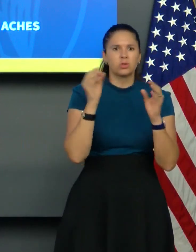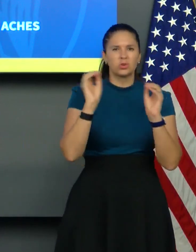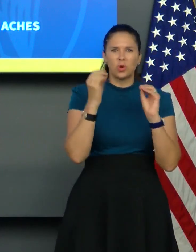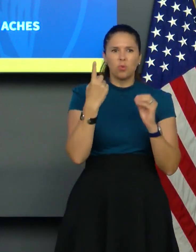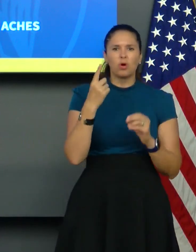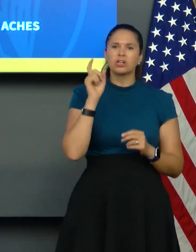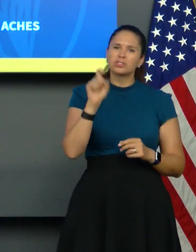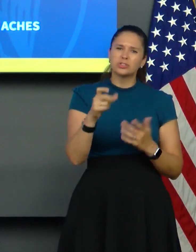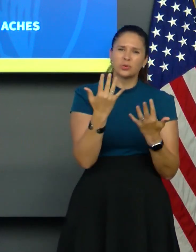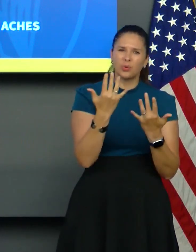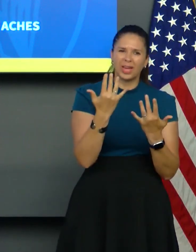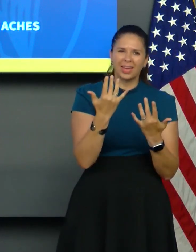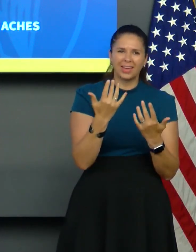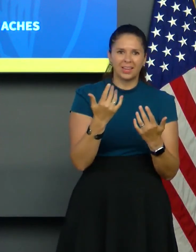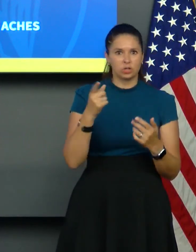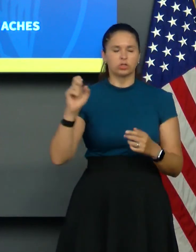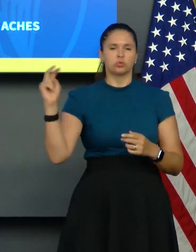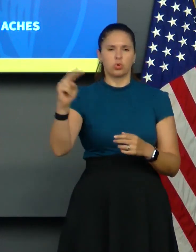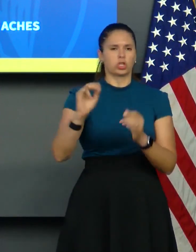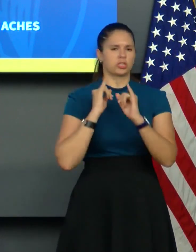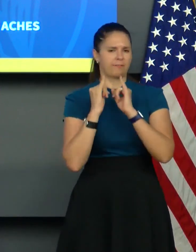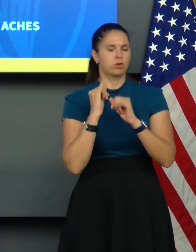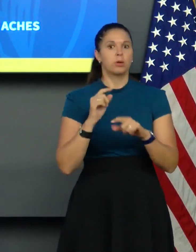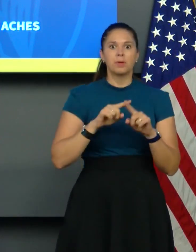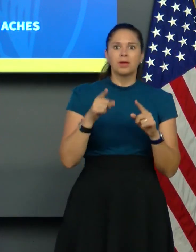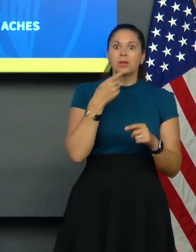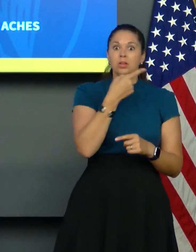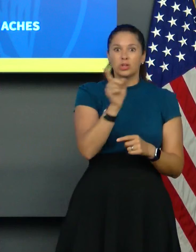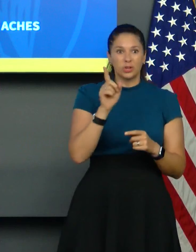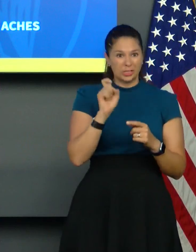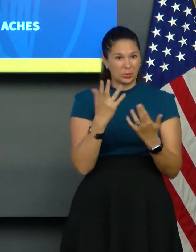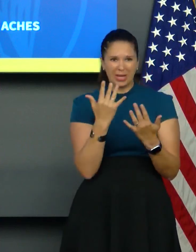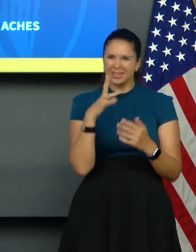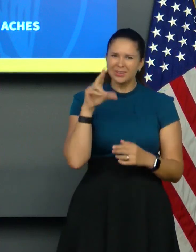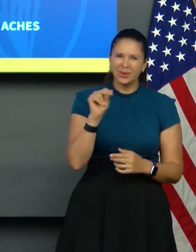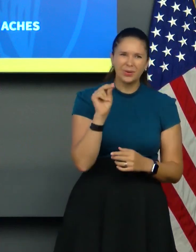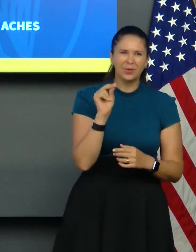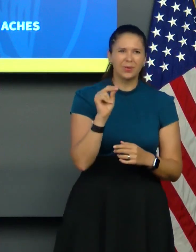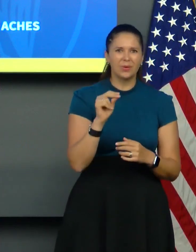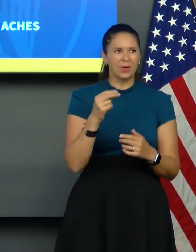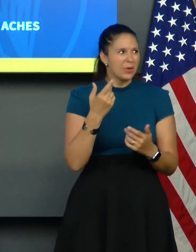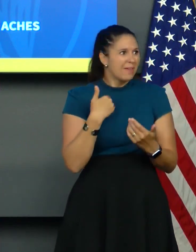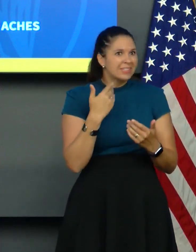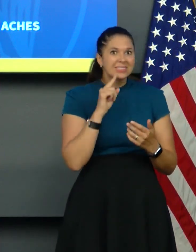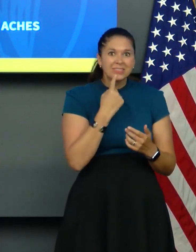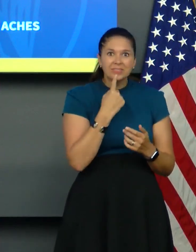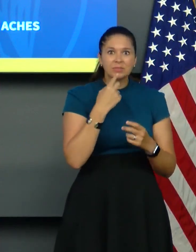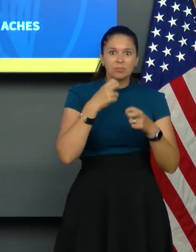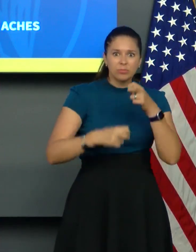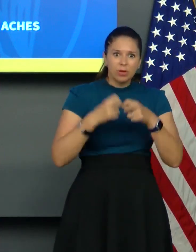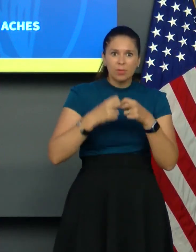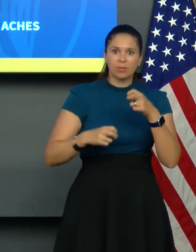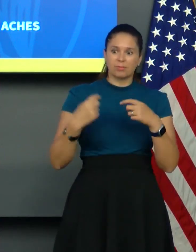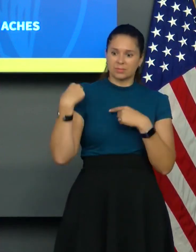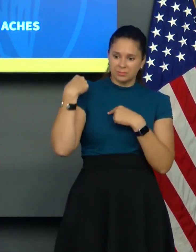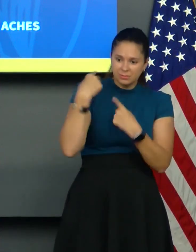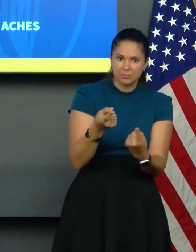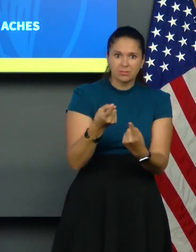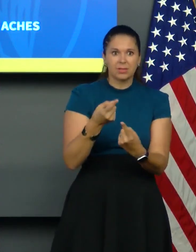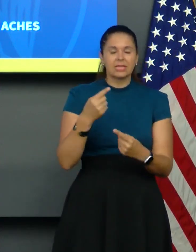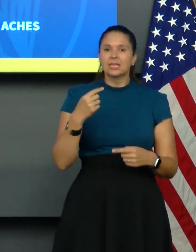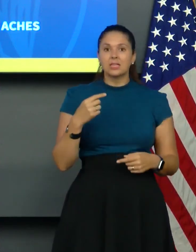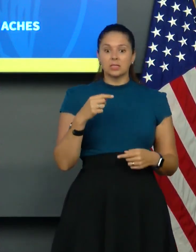should wait, not when you have the kind of significant problems that we're having right now. These